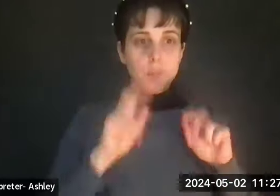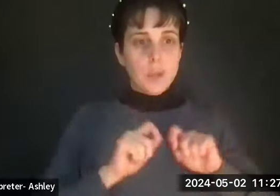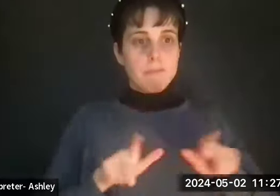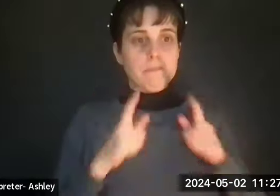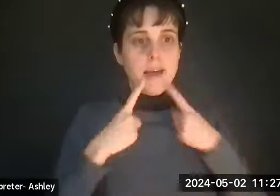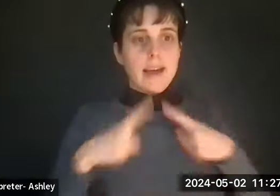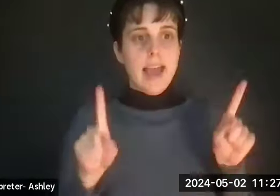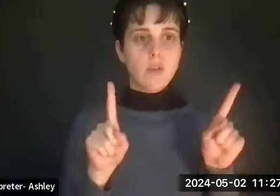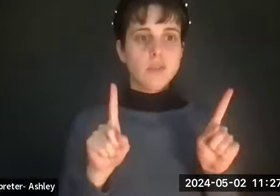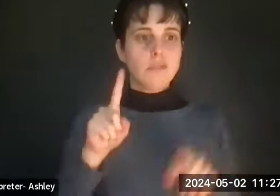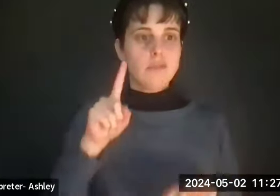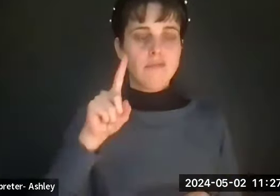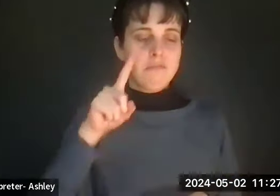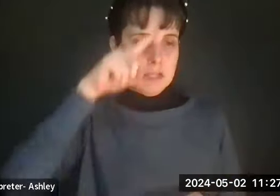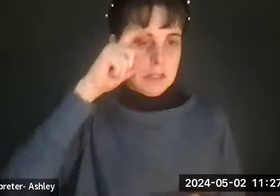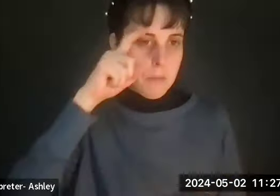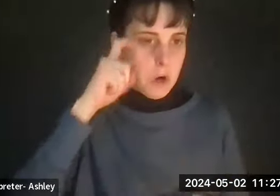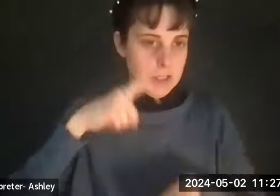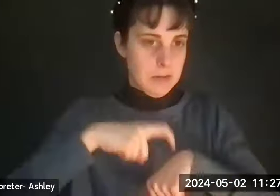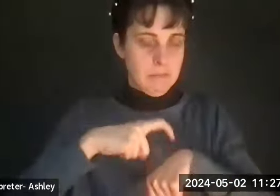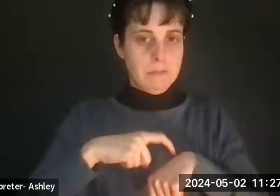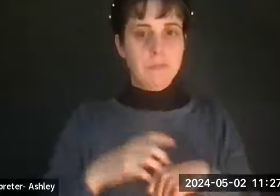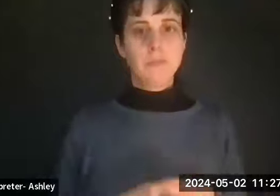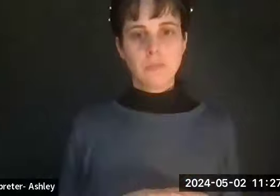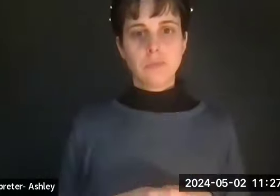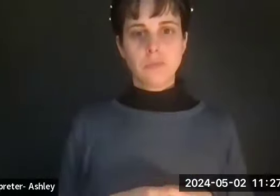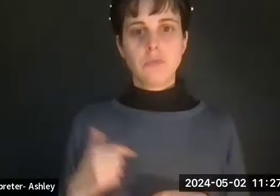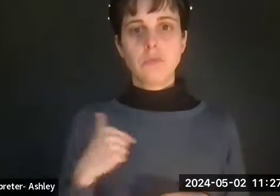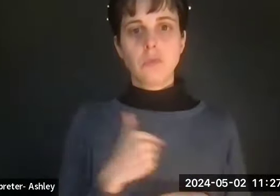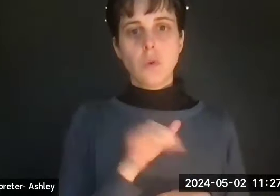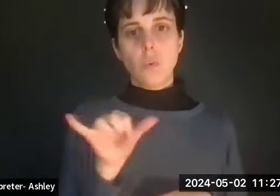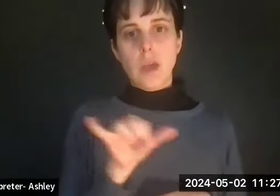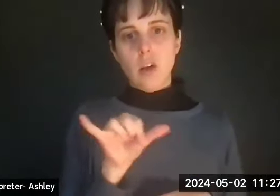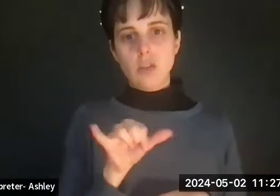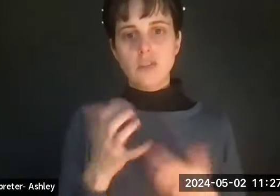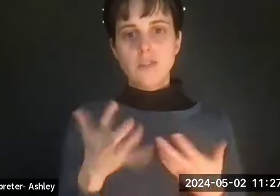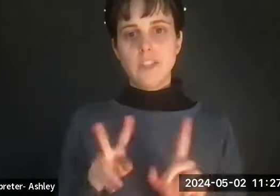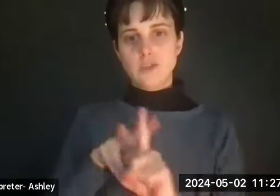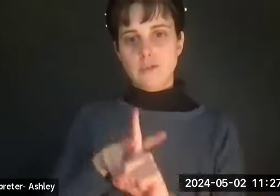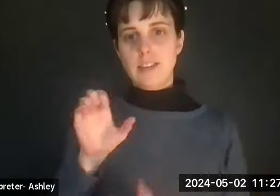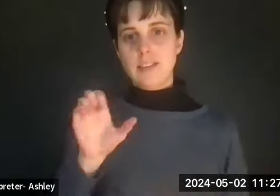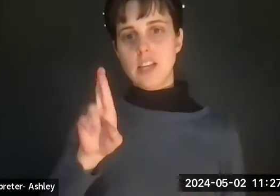also filed the CR 101 to begin the permanent rulemaking process.